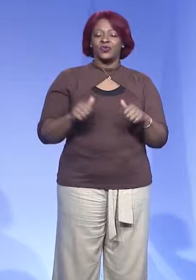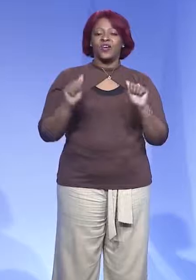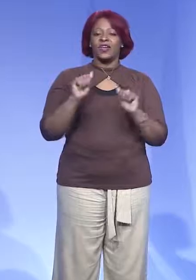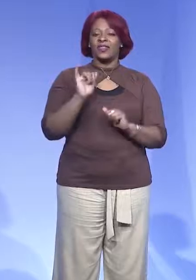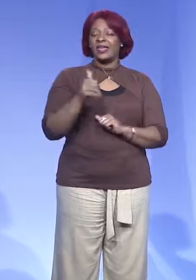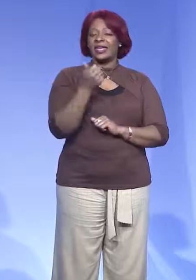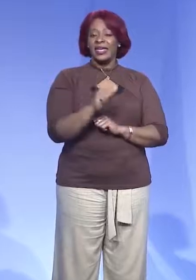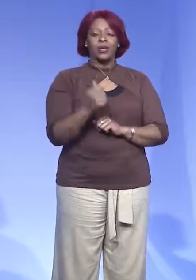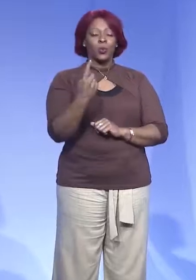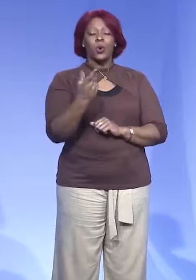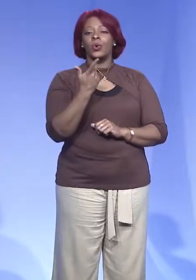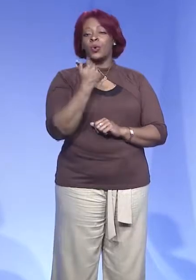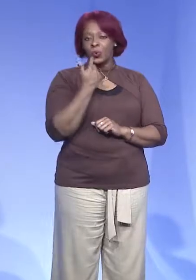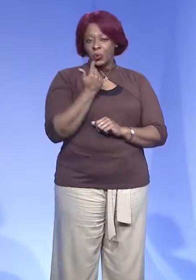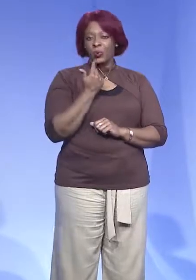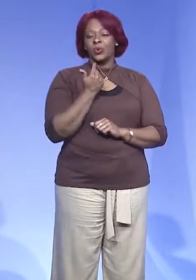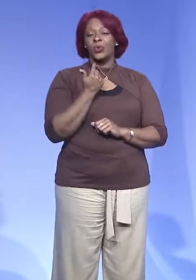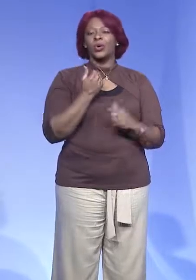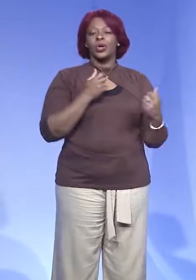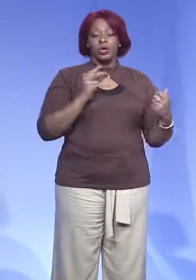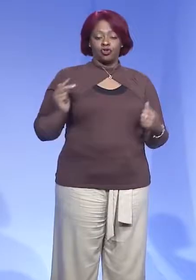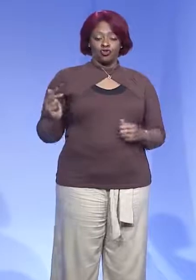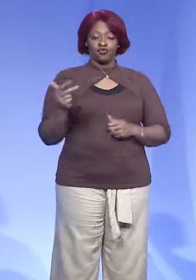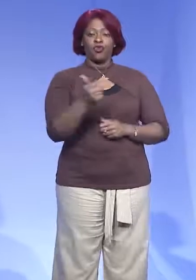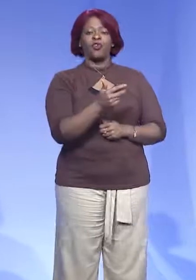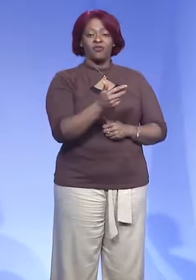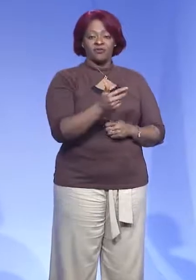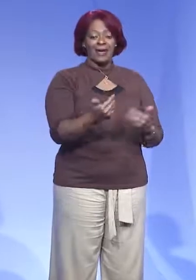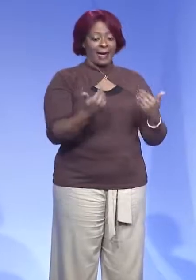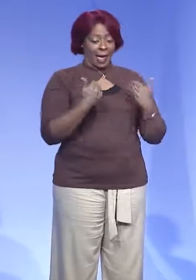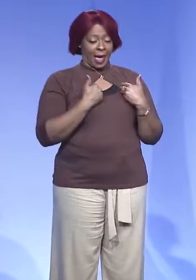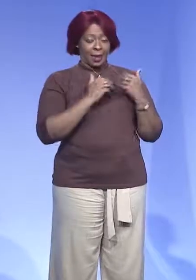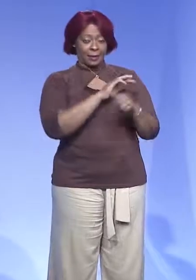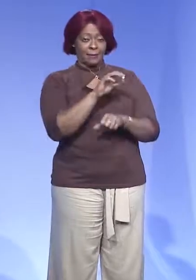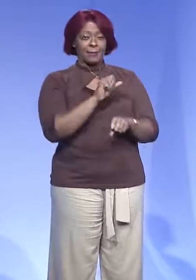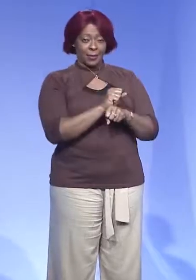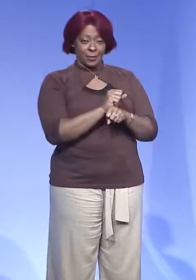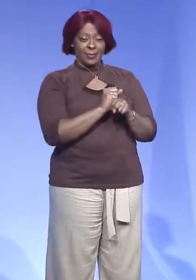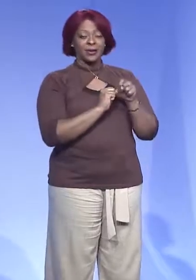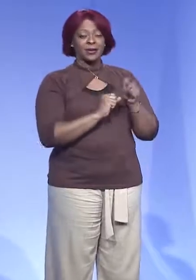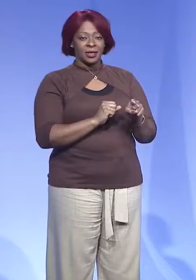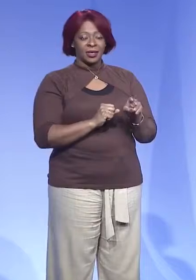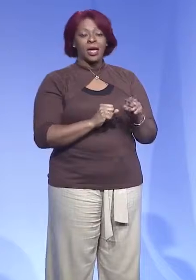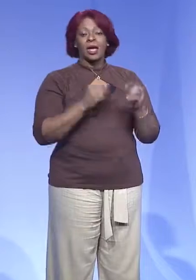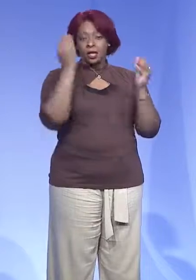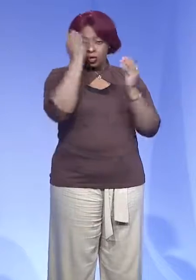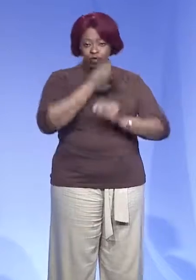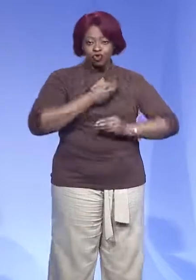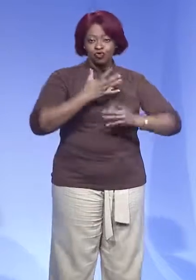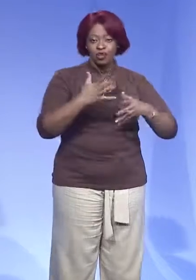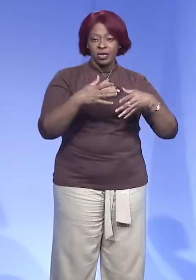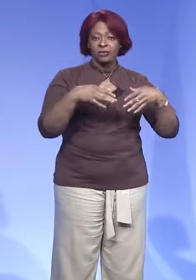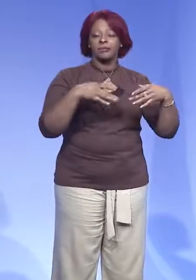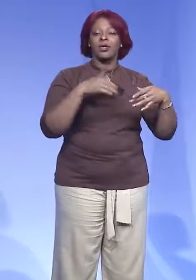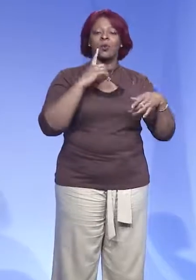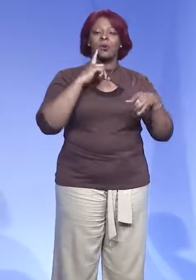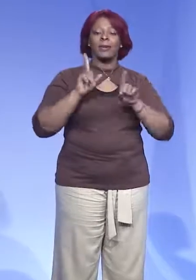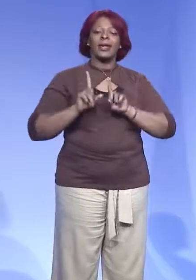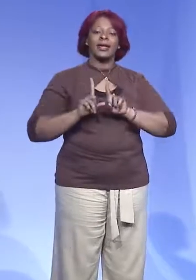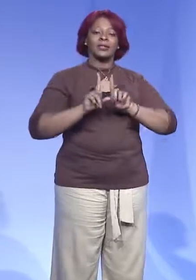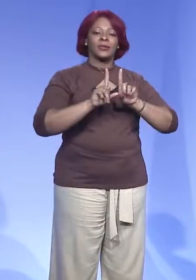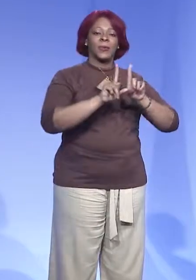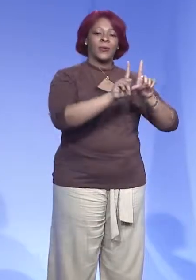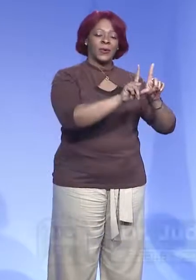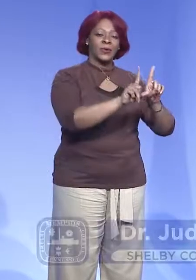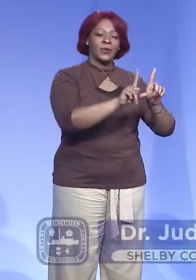that anyone who drove up, who had an appointment, the instruction was that they would be escorted